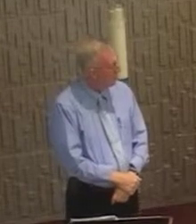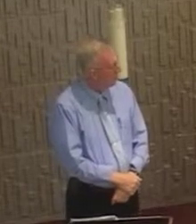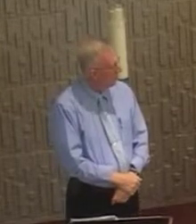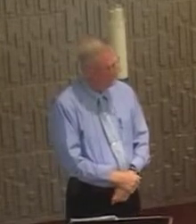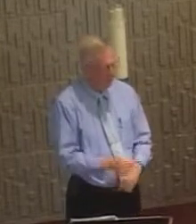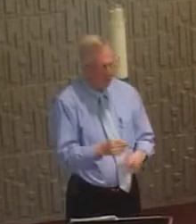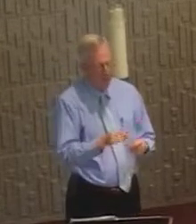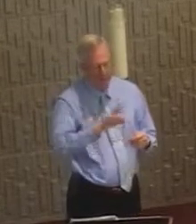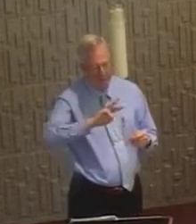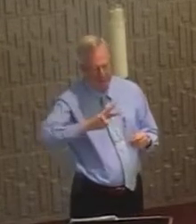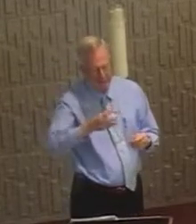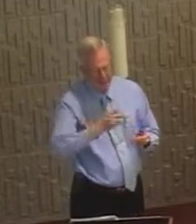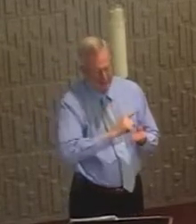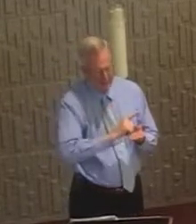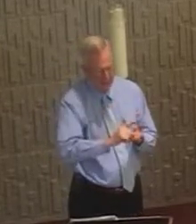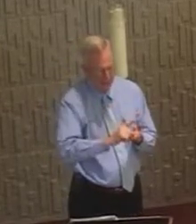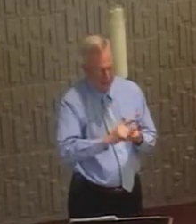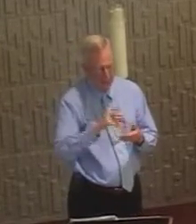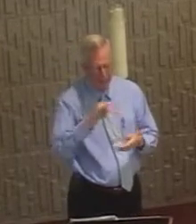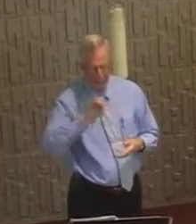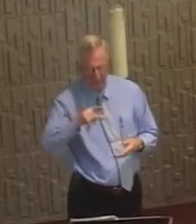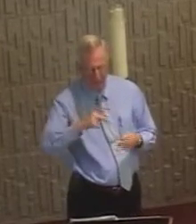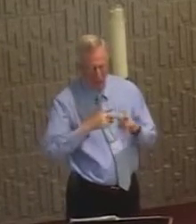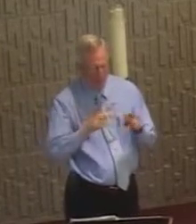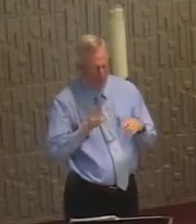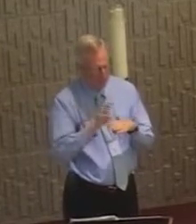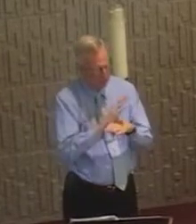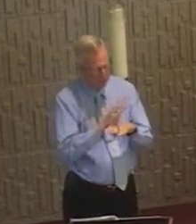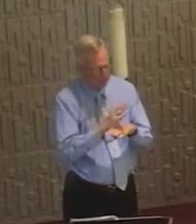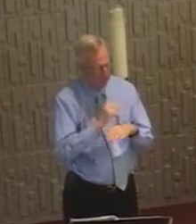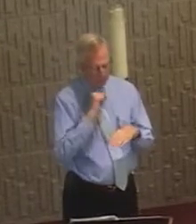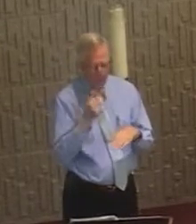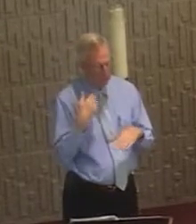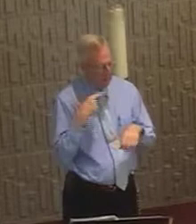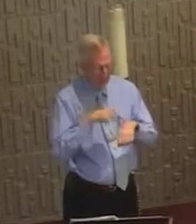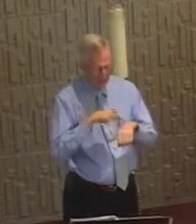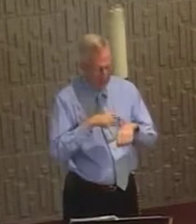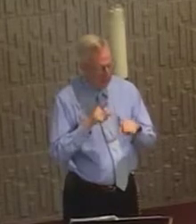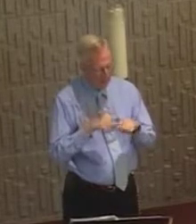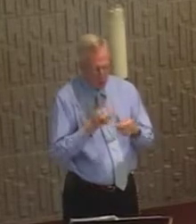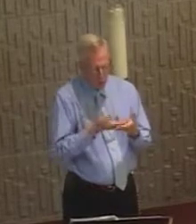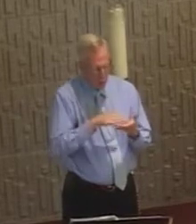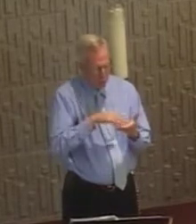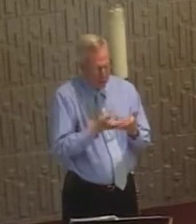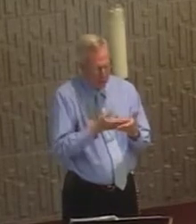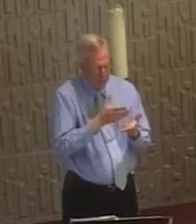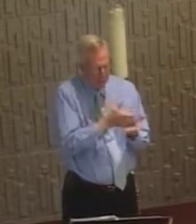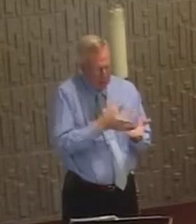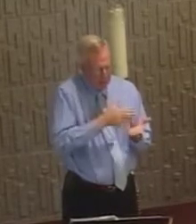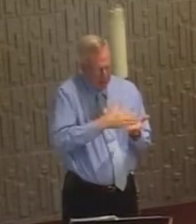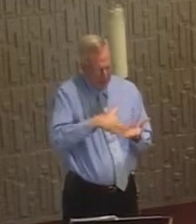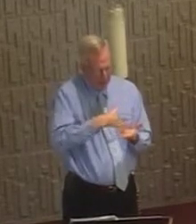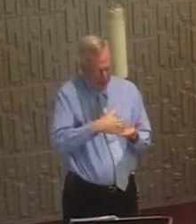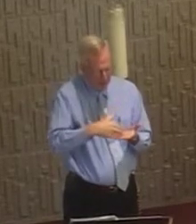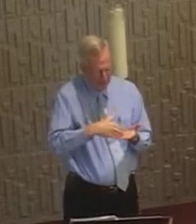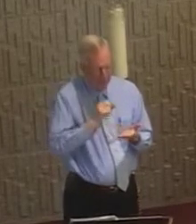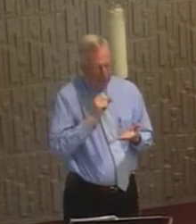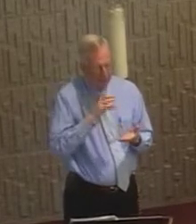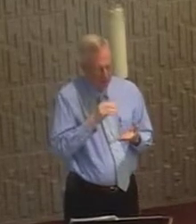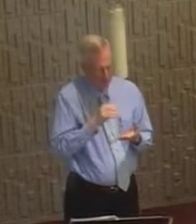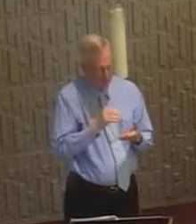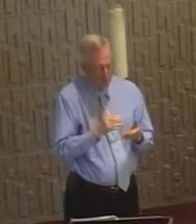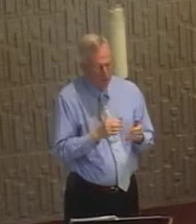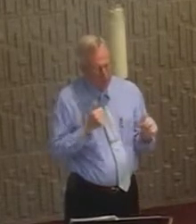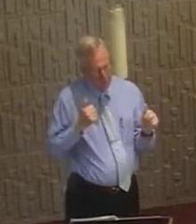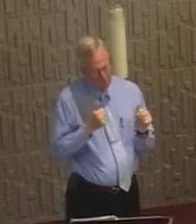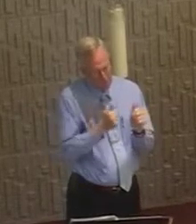The next week, Carol got very busy, and she just didn't have the time to squeeze a pie into her schedule, and she passed by Mrs.